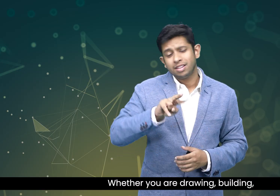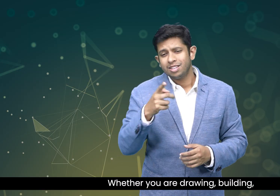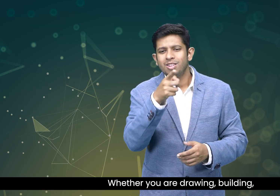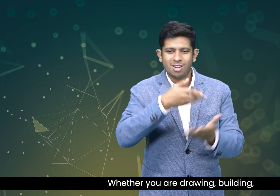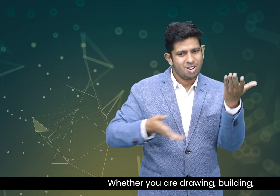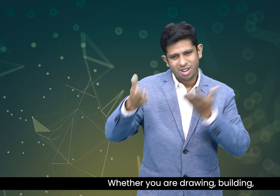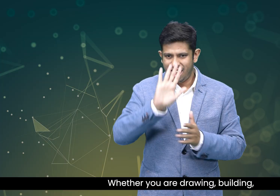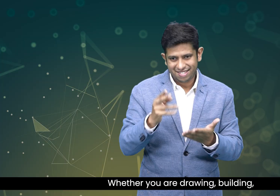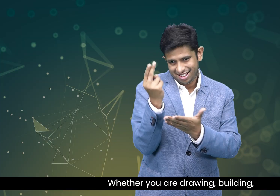Whether you are drawing,